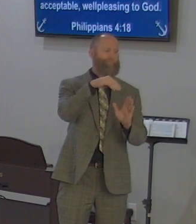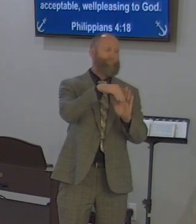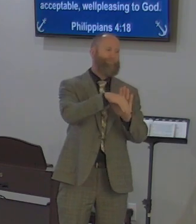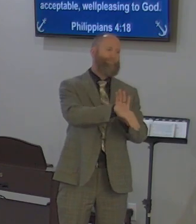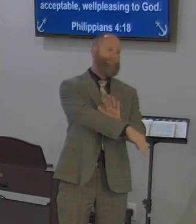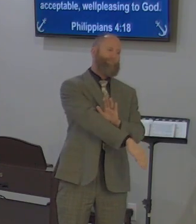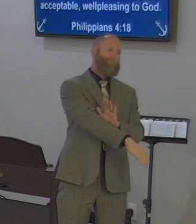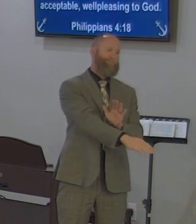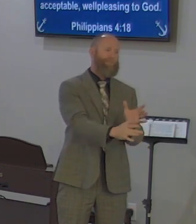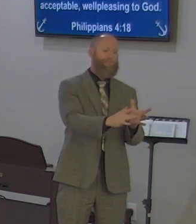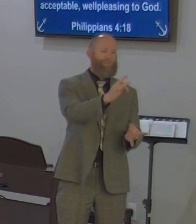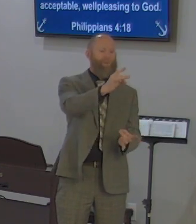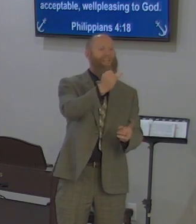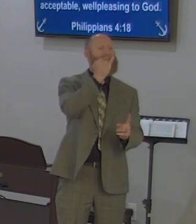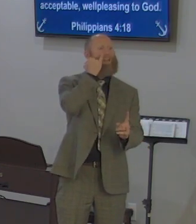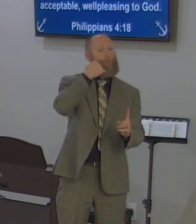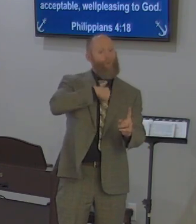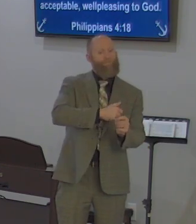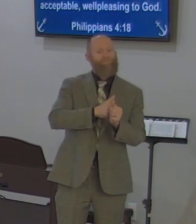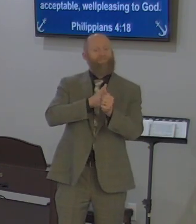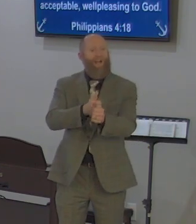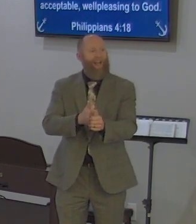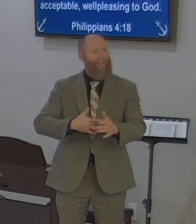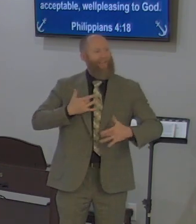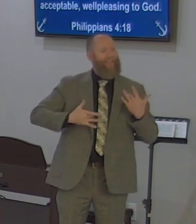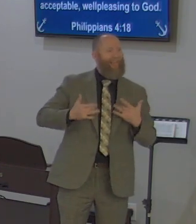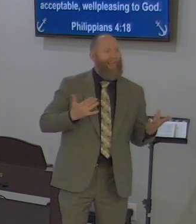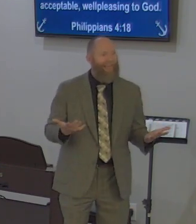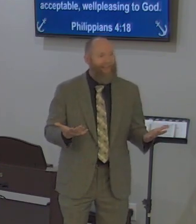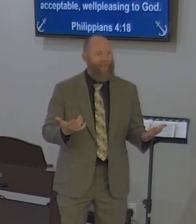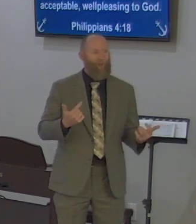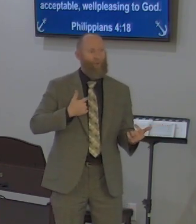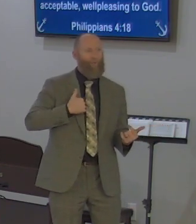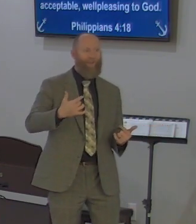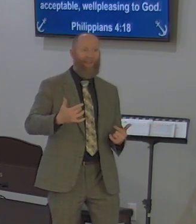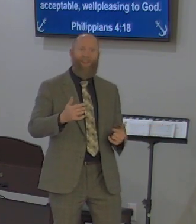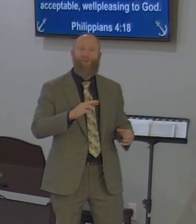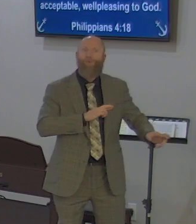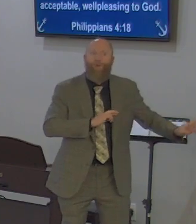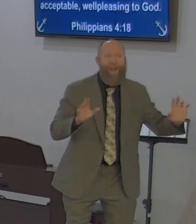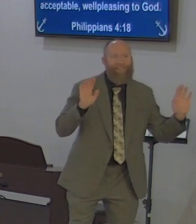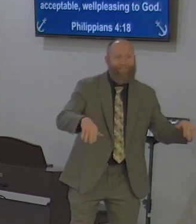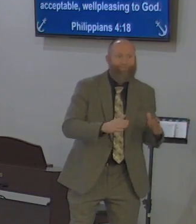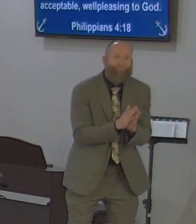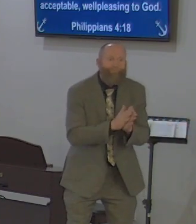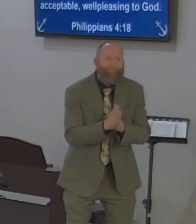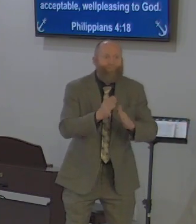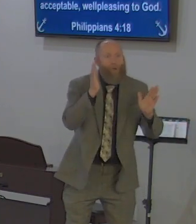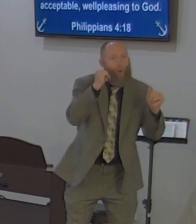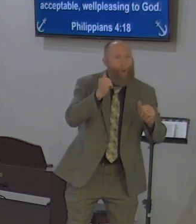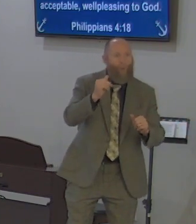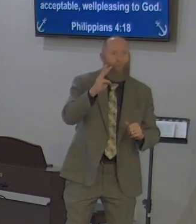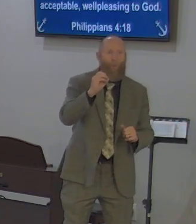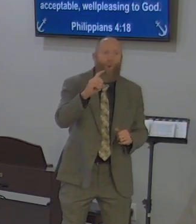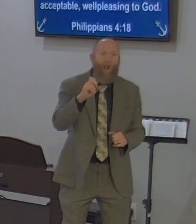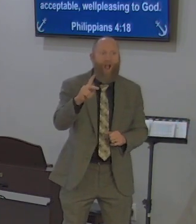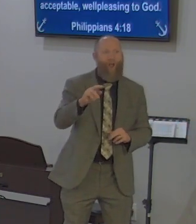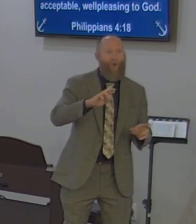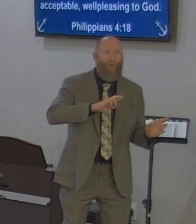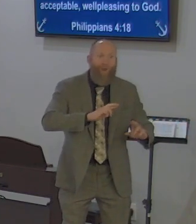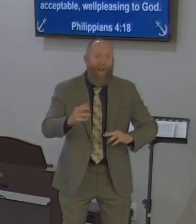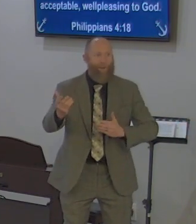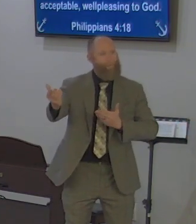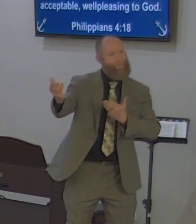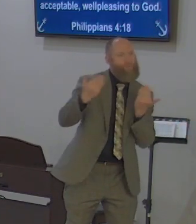this issue of revival. Because we'd be like, wow, we're going to get revival. And I hope Brother Woodcock had extra storage space or a